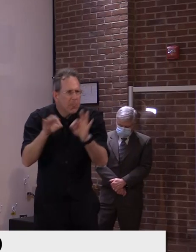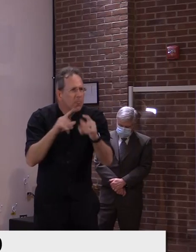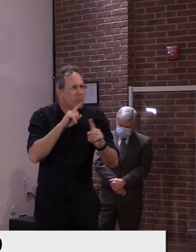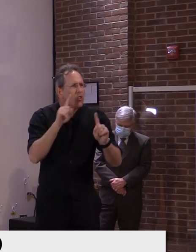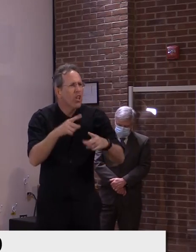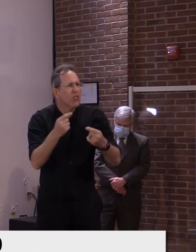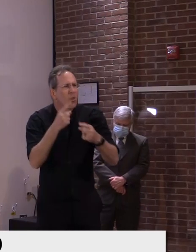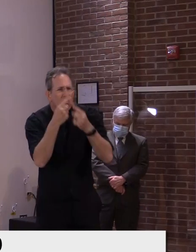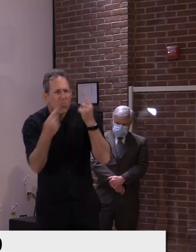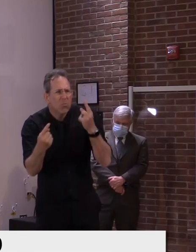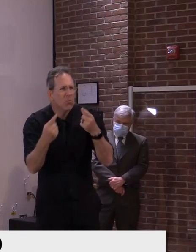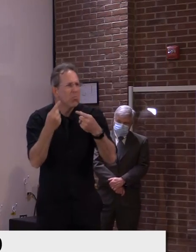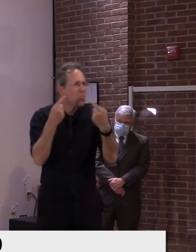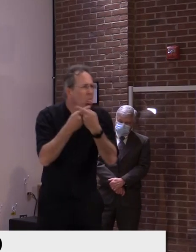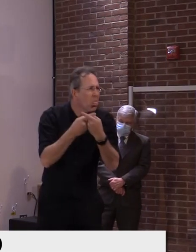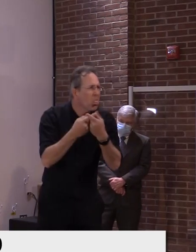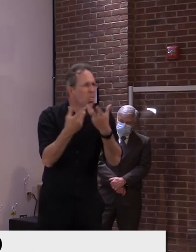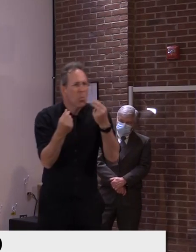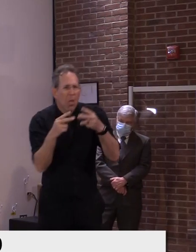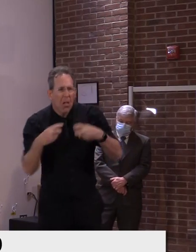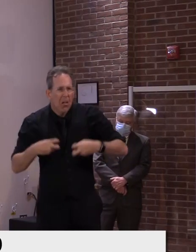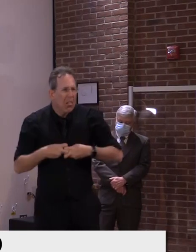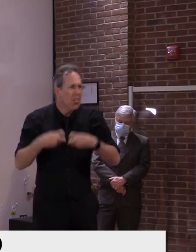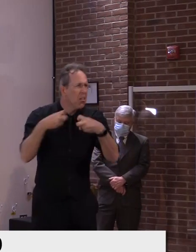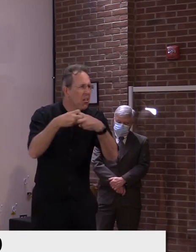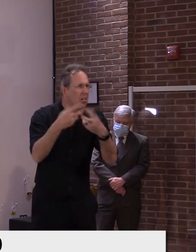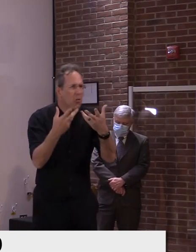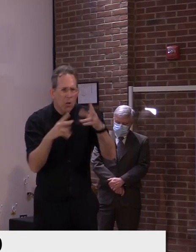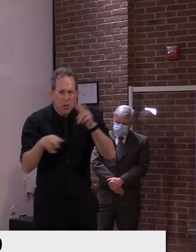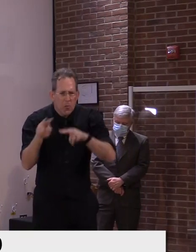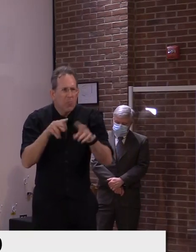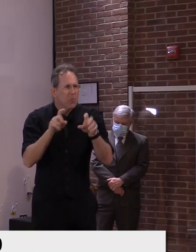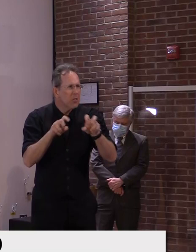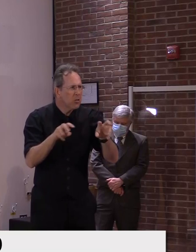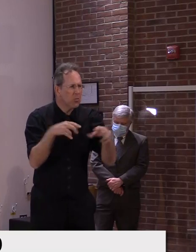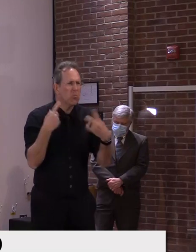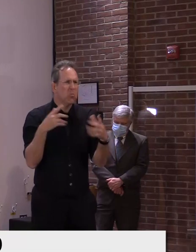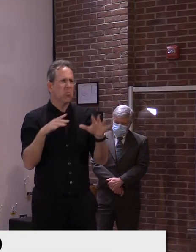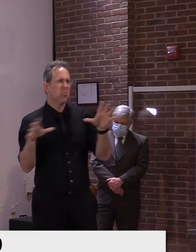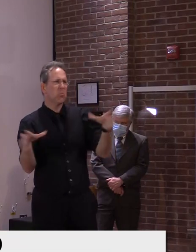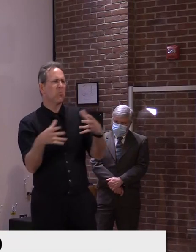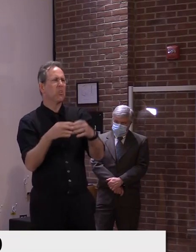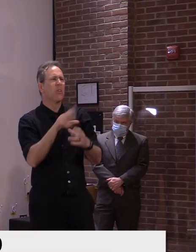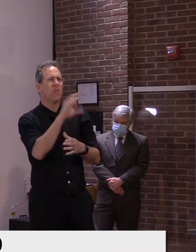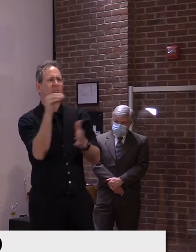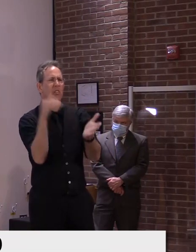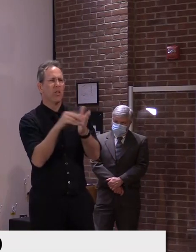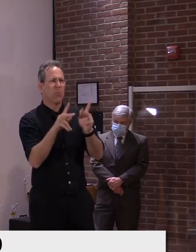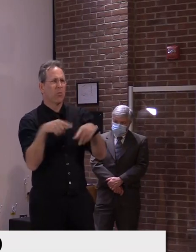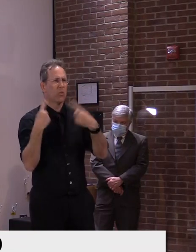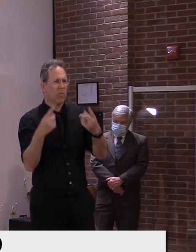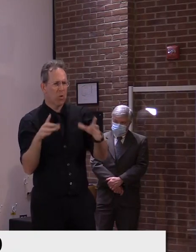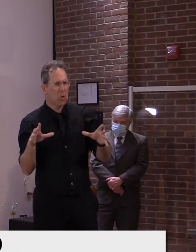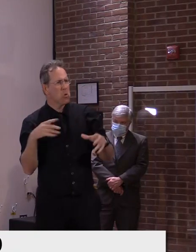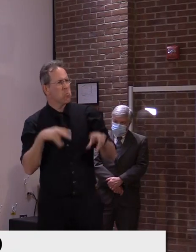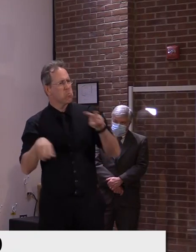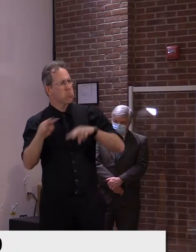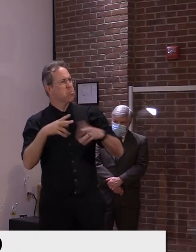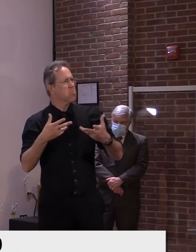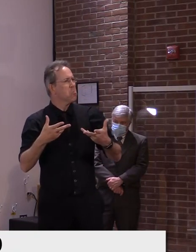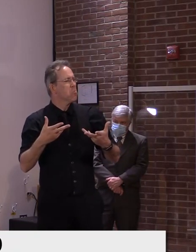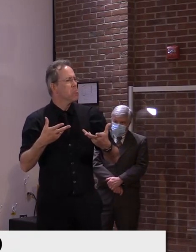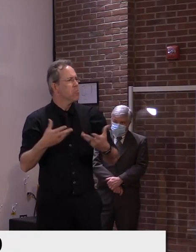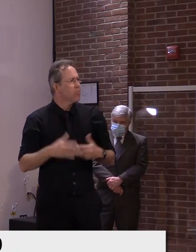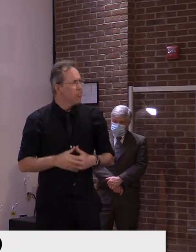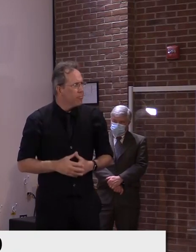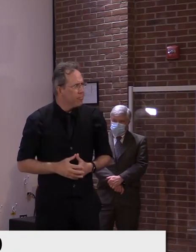safety, what common side effects might or might not occur. But something that's occurred at less than a